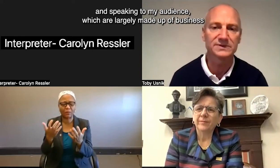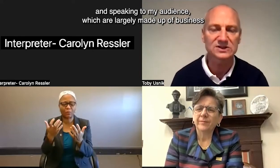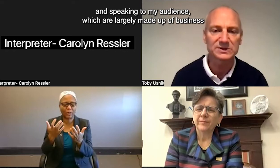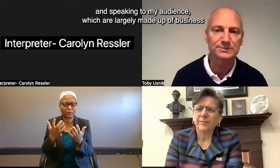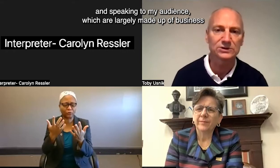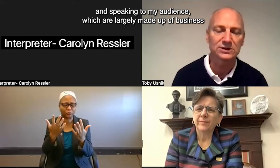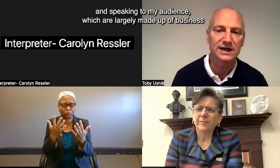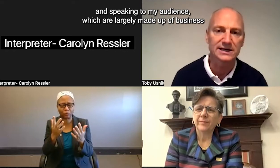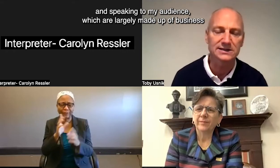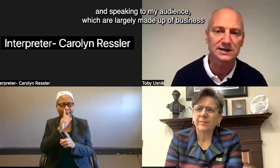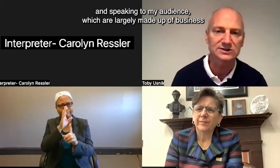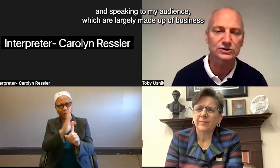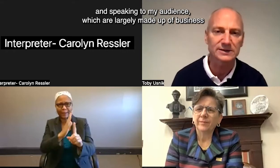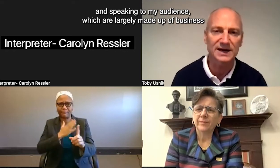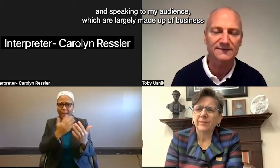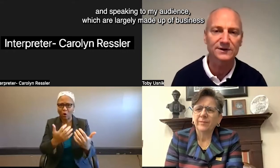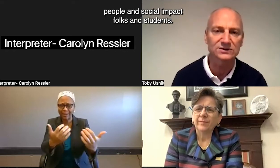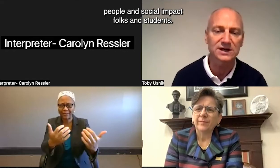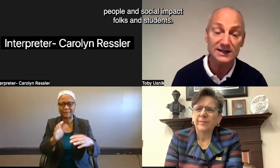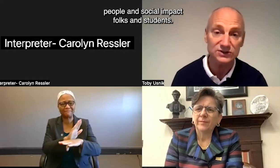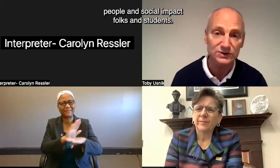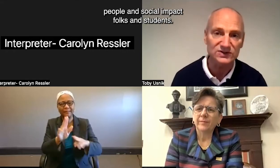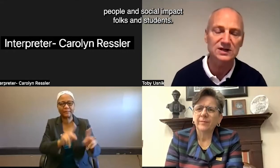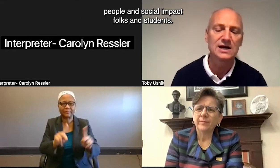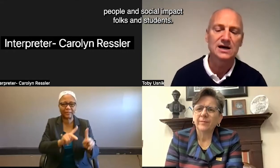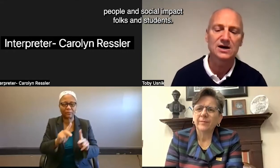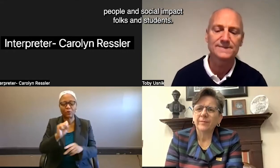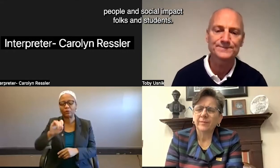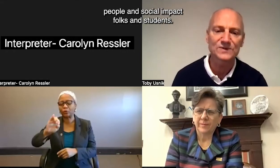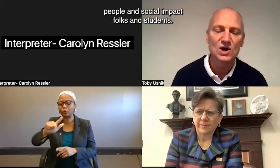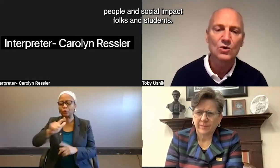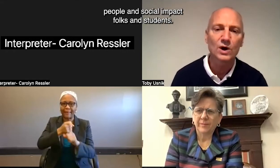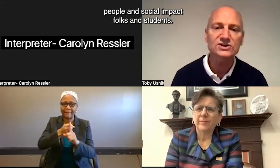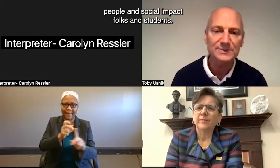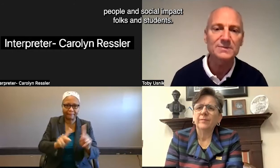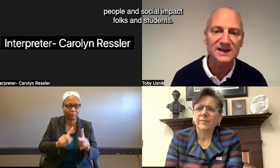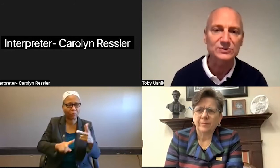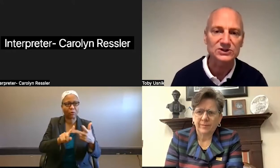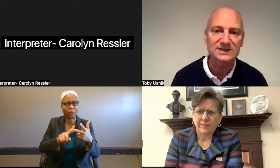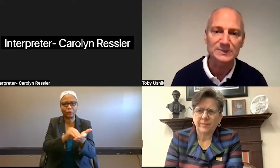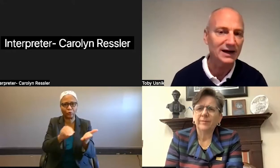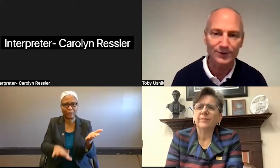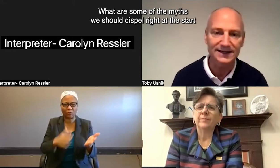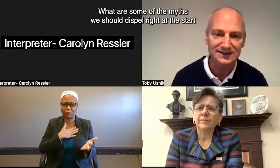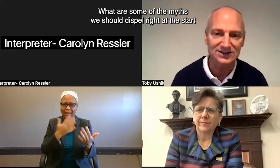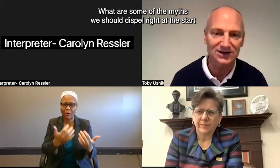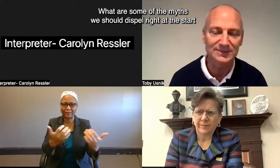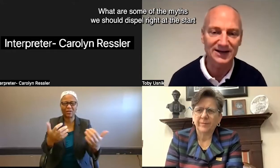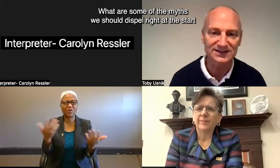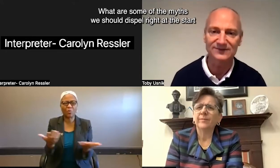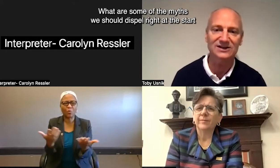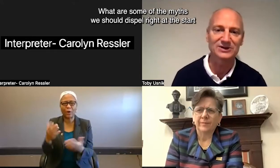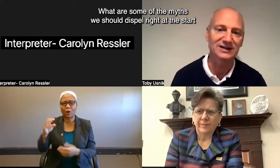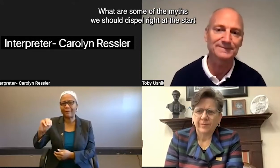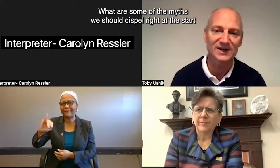made up of business people and social impact folks and students. What are some of the myths we should dispel right at the start